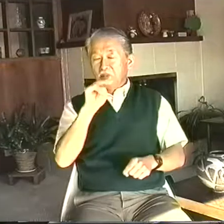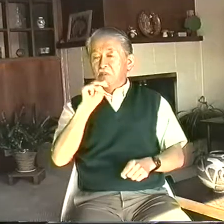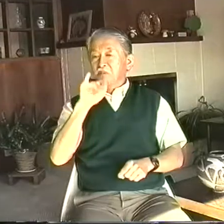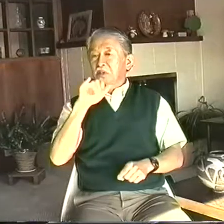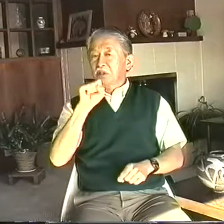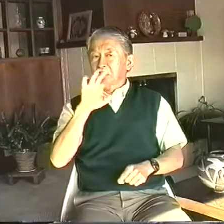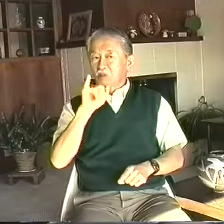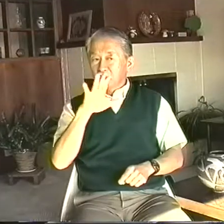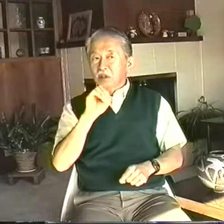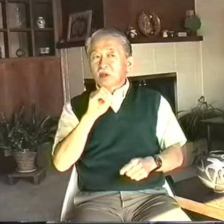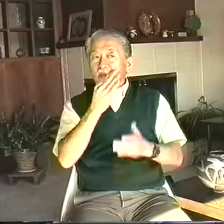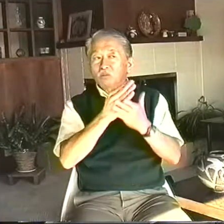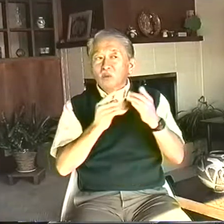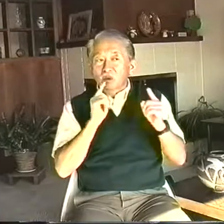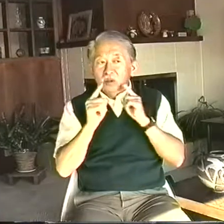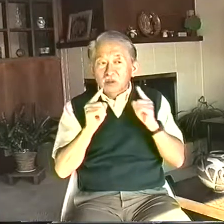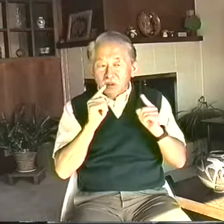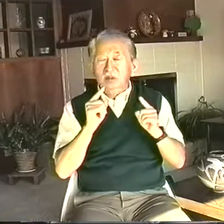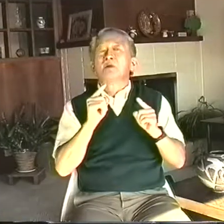Her name was Miss Delight Rice.